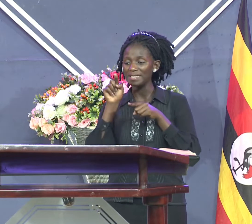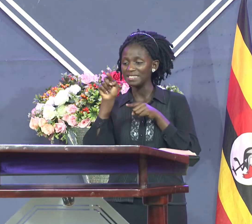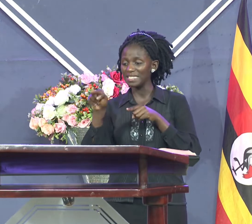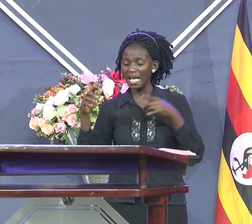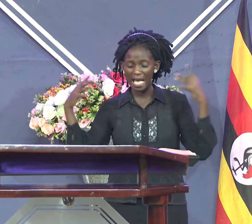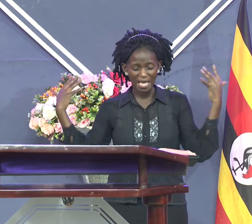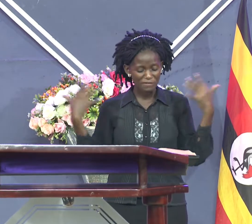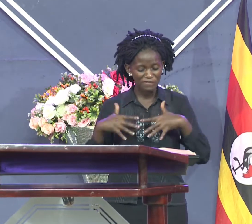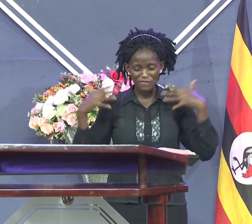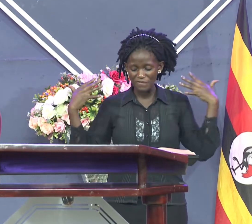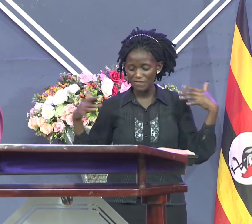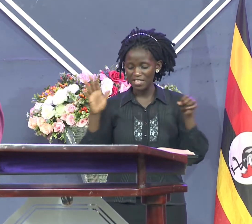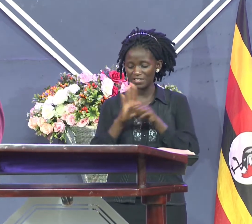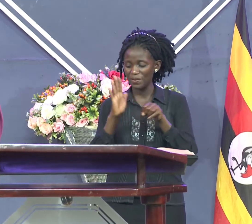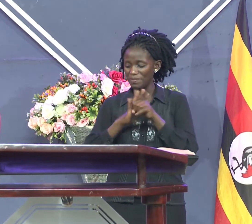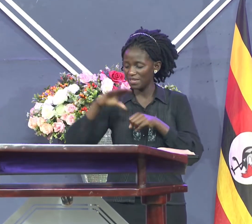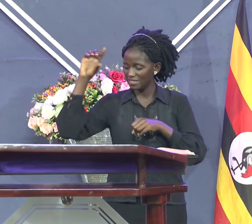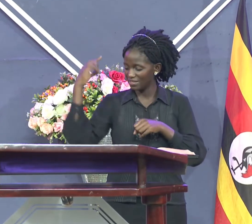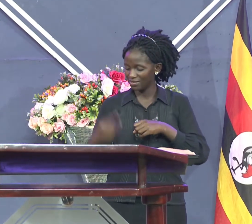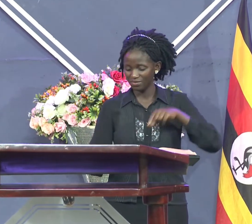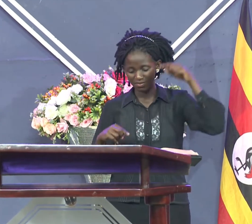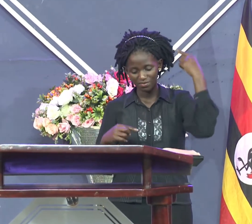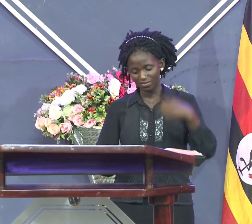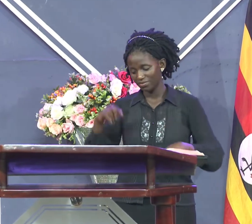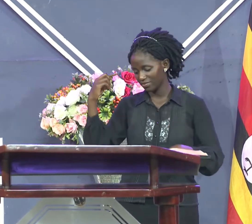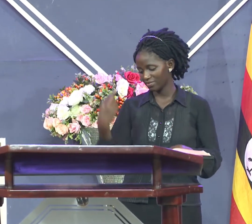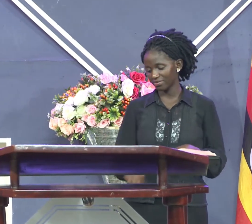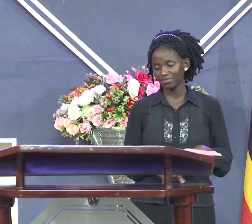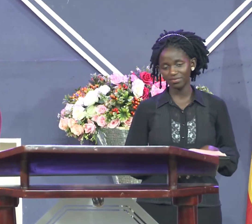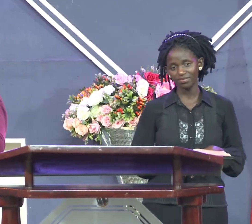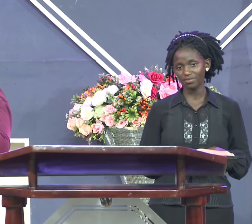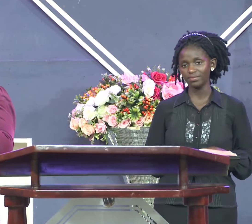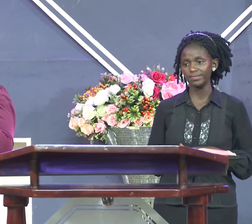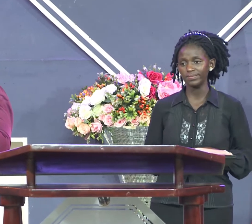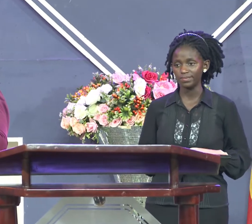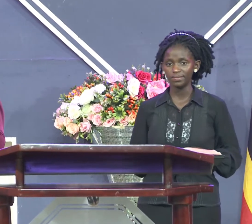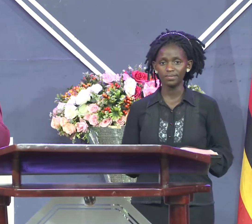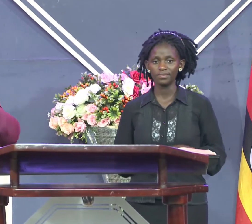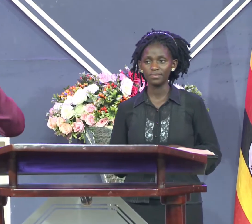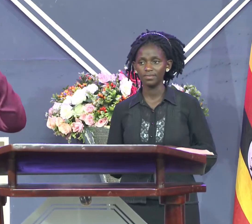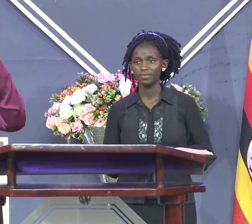tough. Yet as for me, I would be scared of the